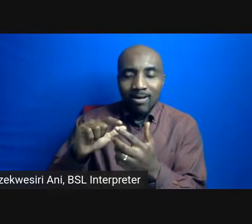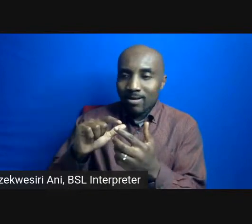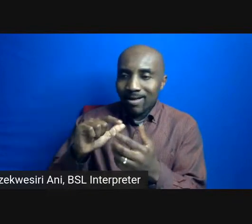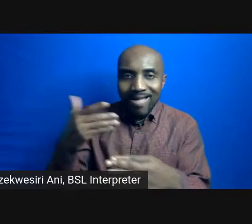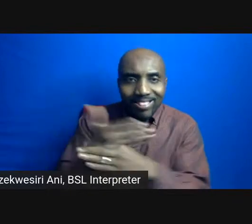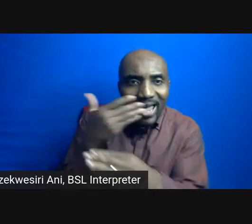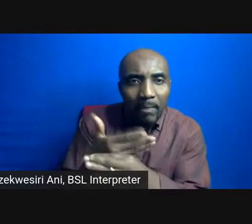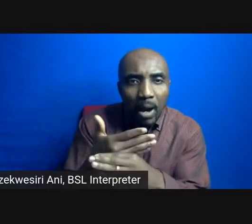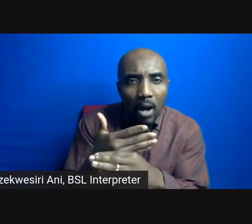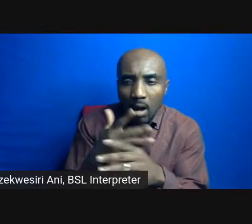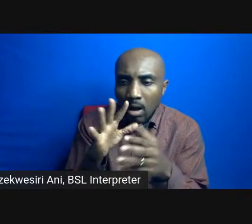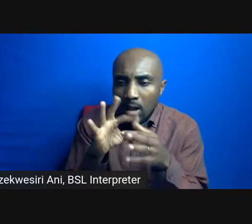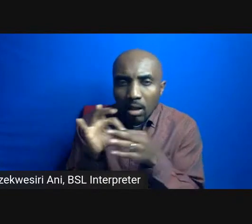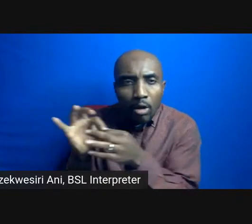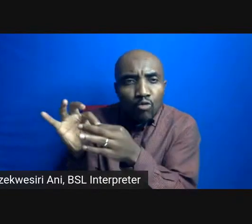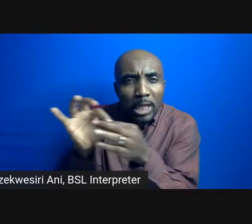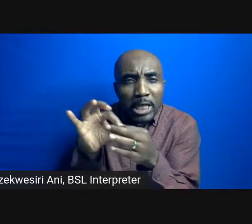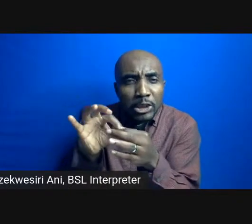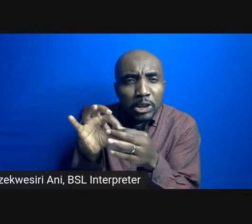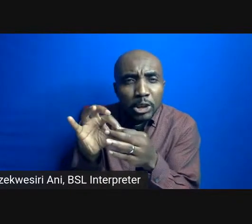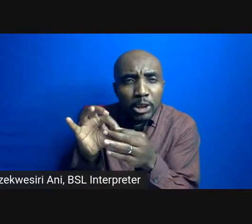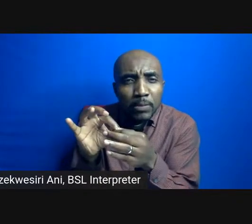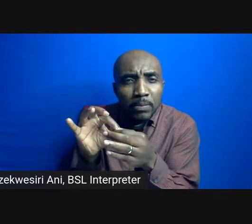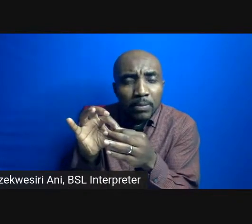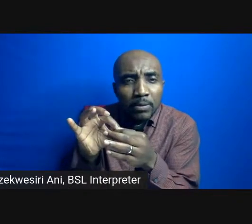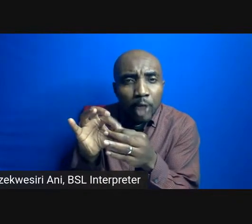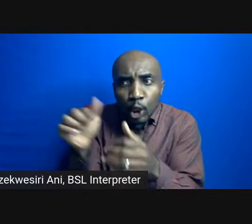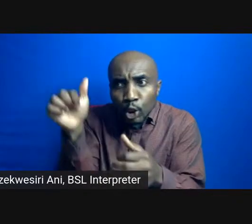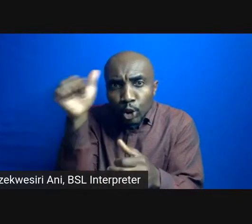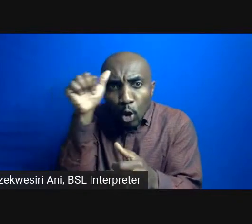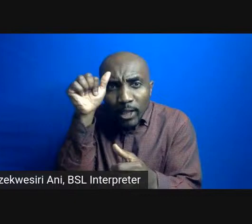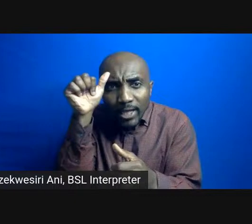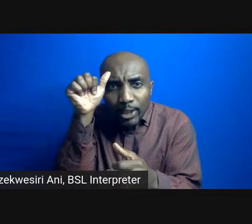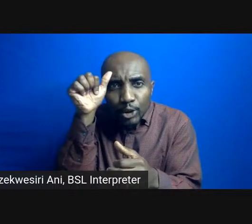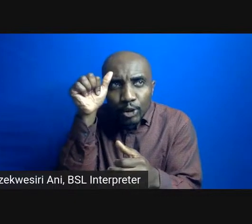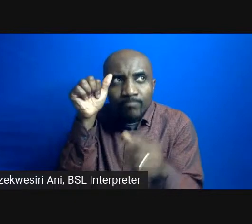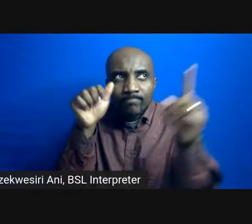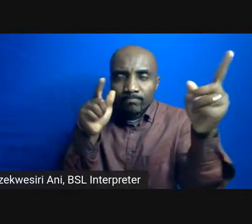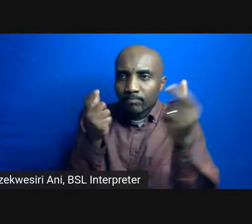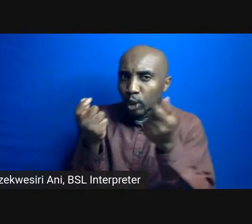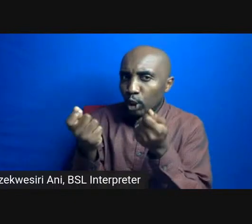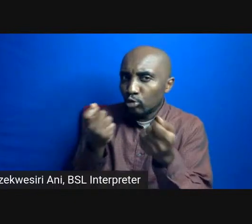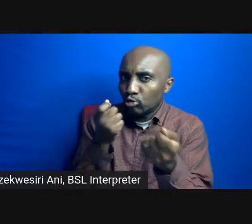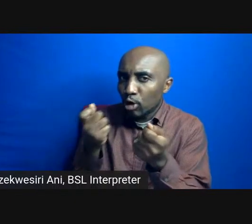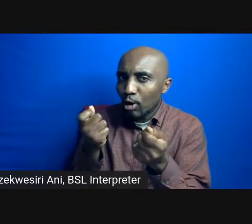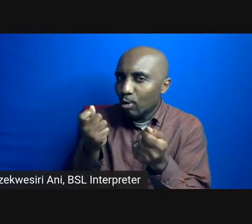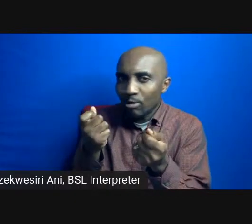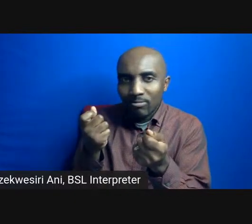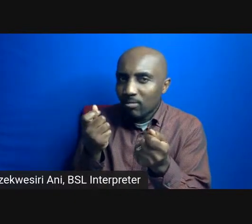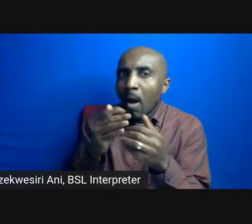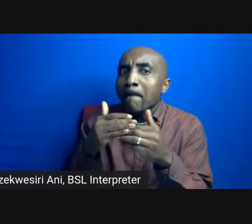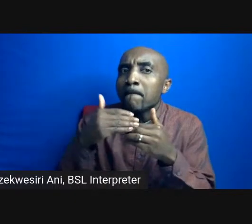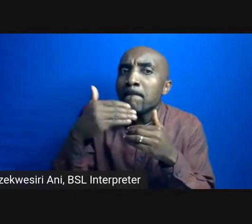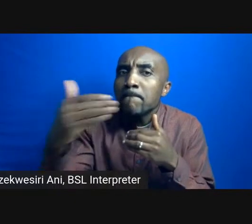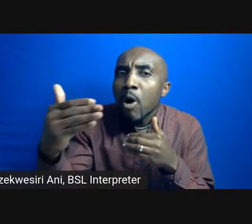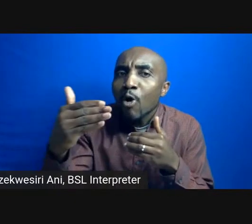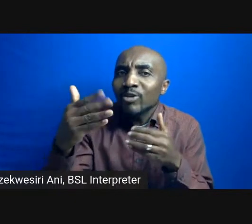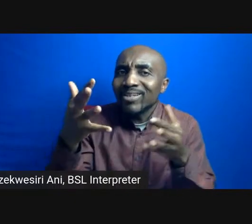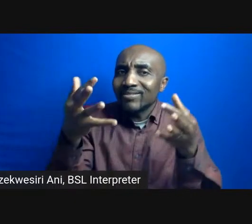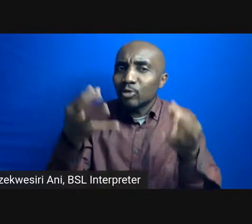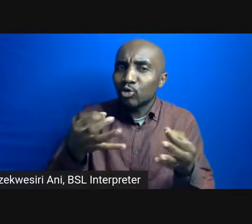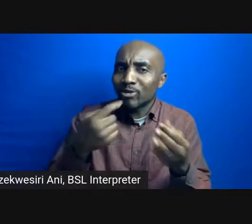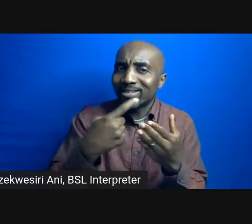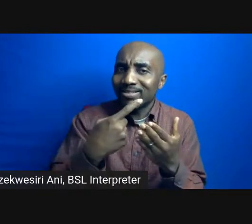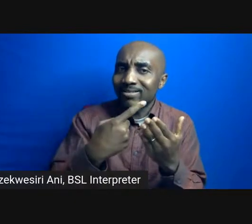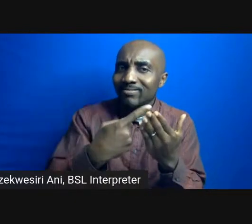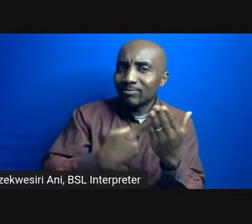intersubjectivity relations, and knowledge production well beyond the strict limits of colonial